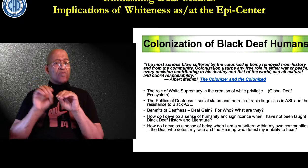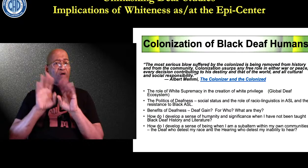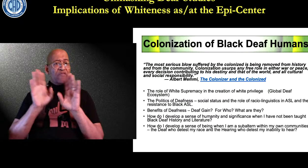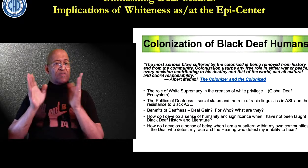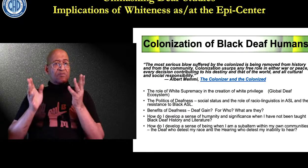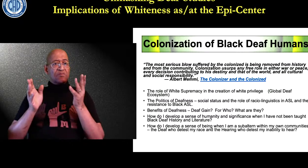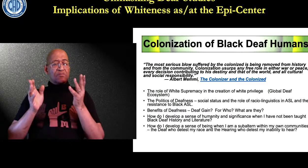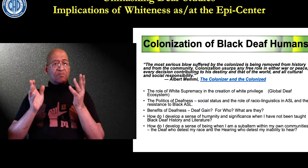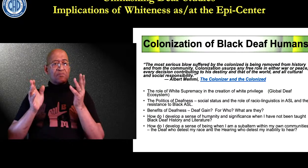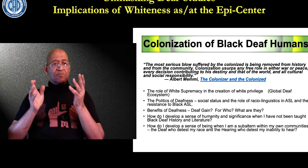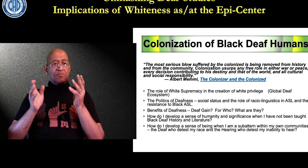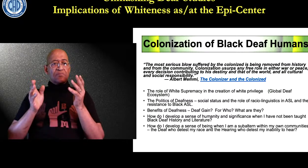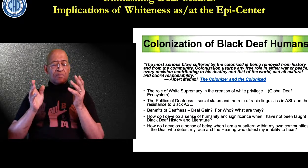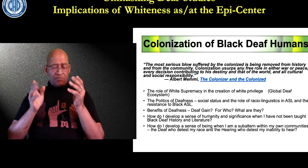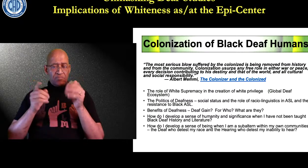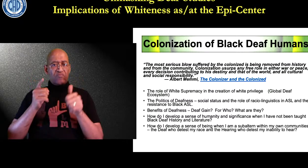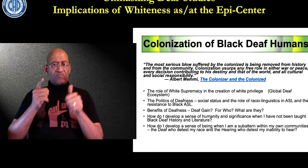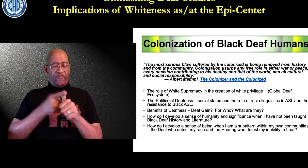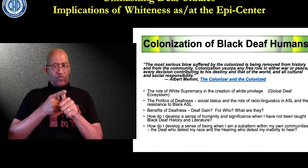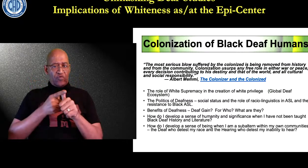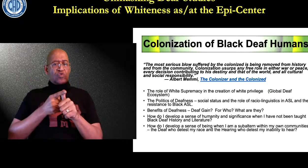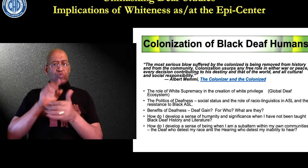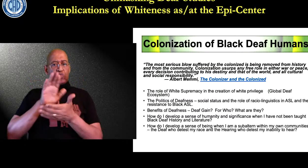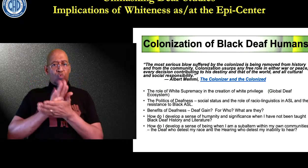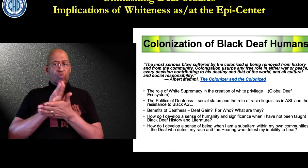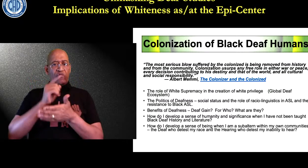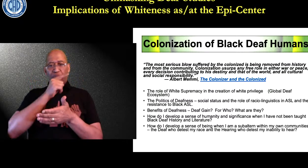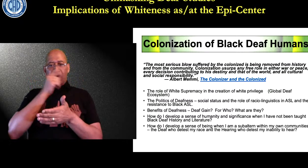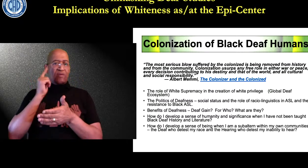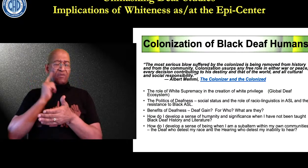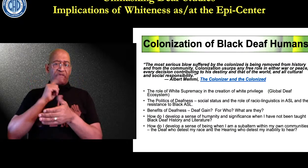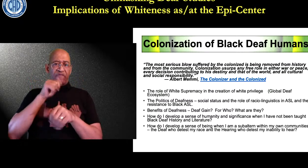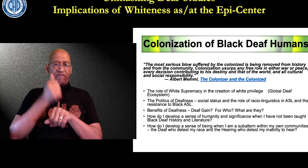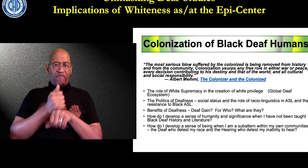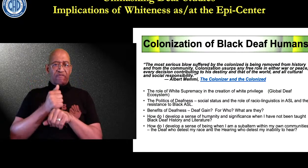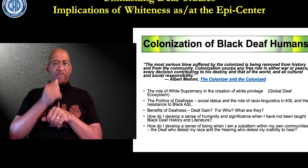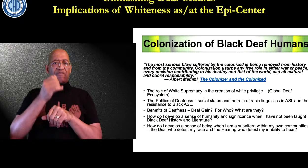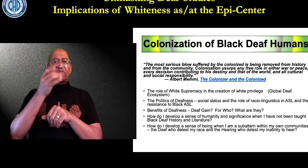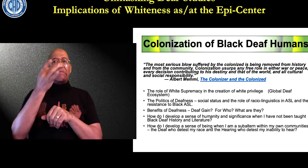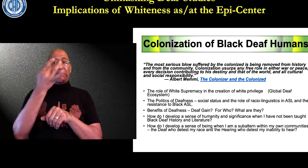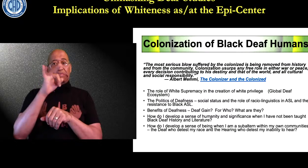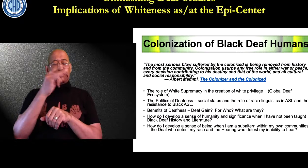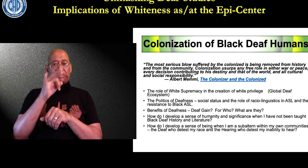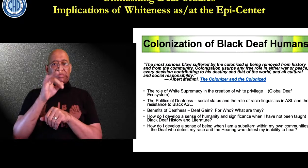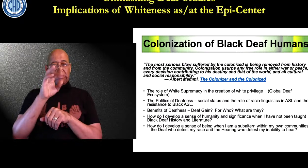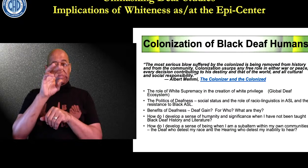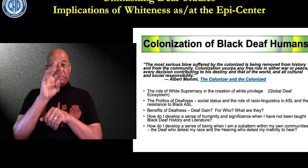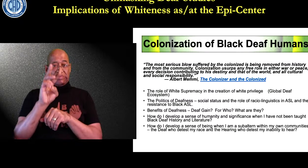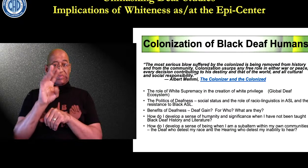Black deaf slaves? And the answer is yes, obviously.